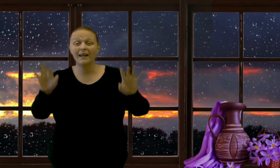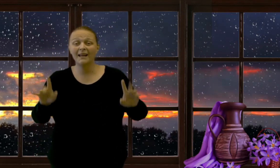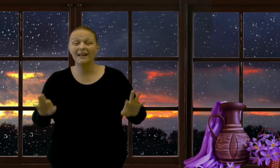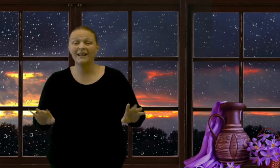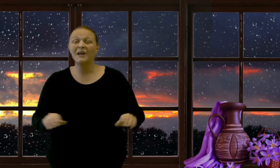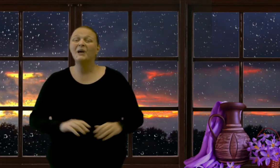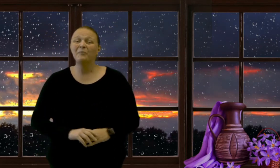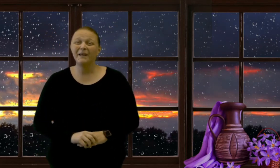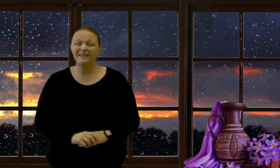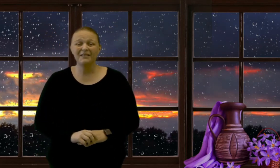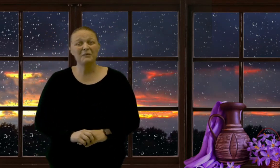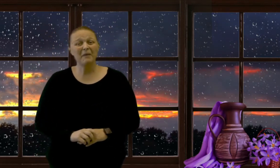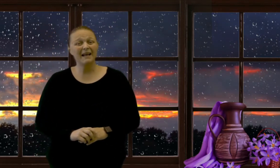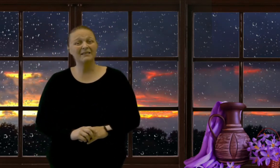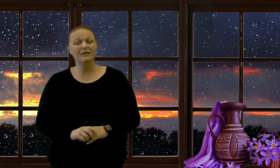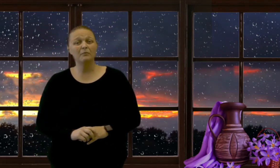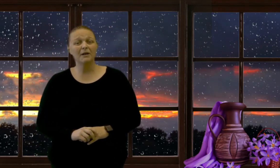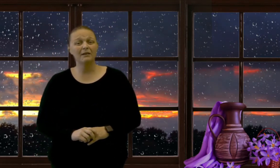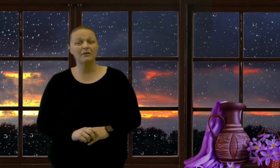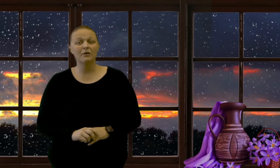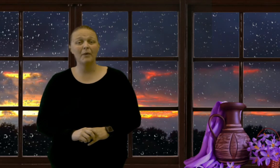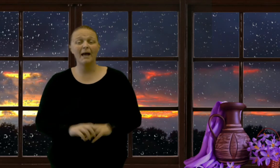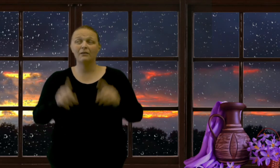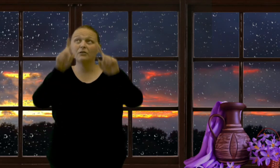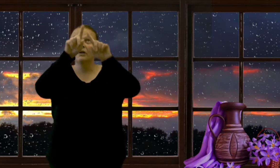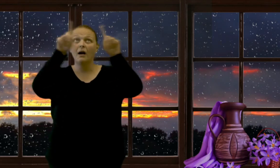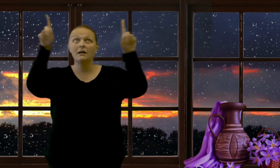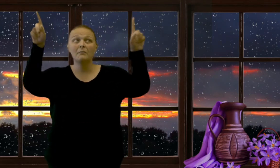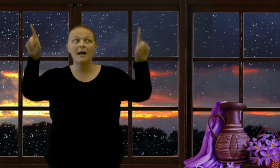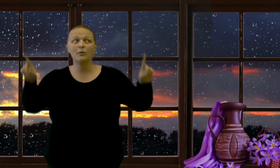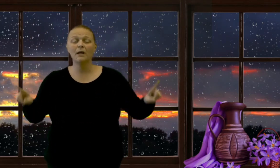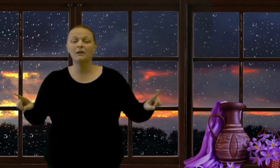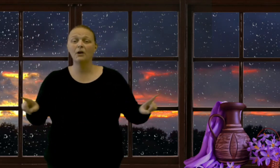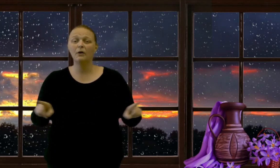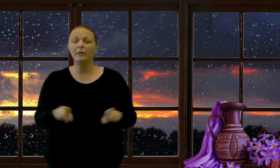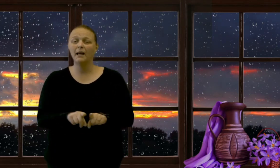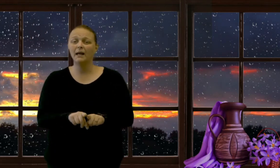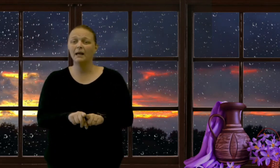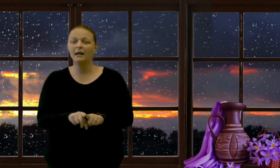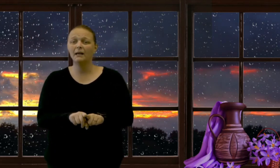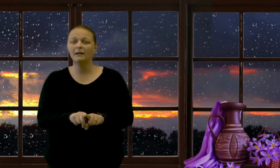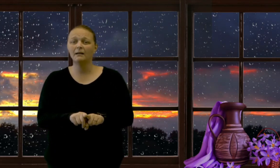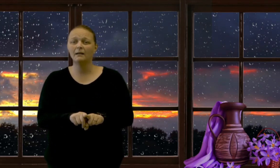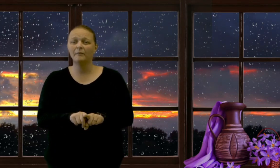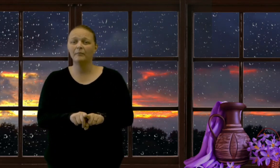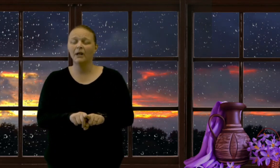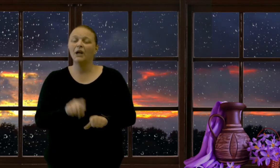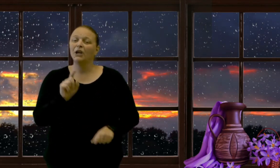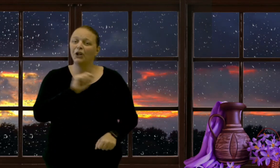rain. Pitter patter, pitter patter, on my window pane. Can you do